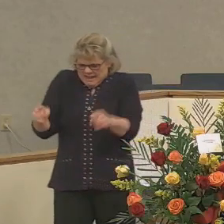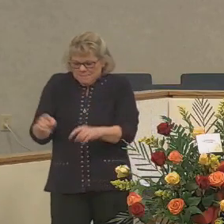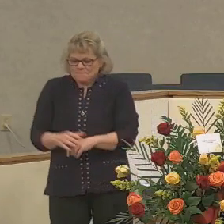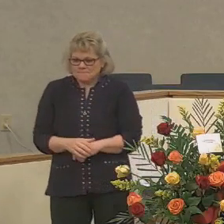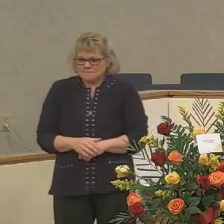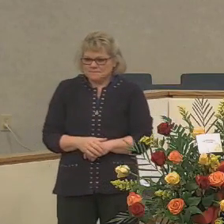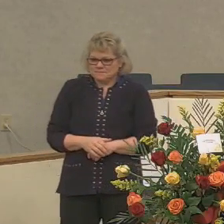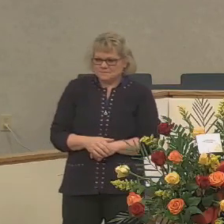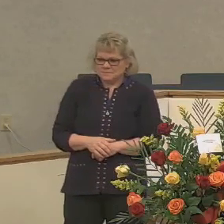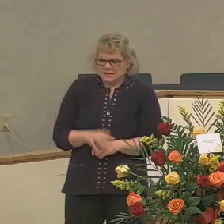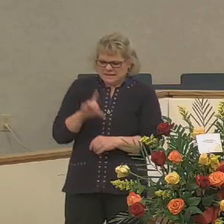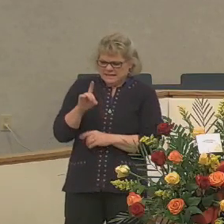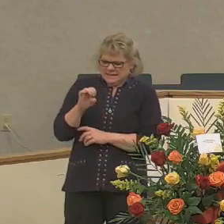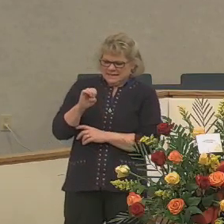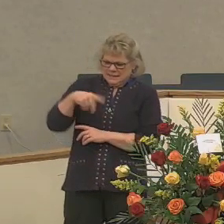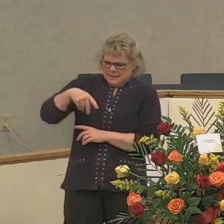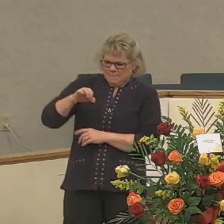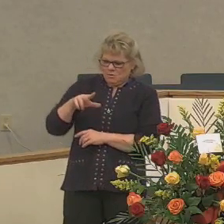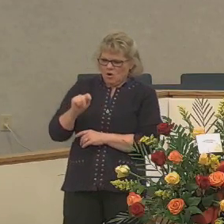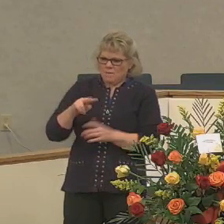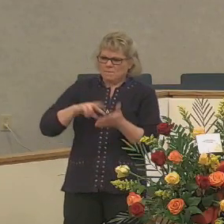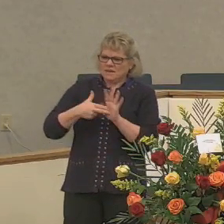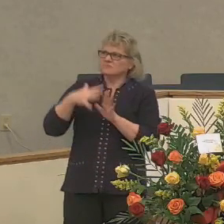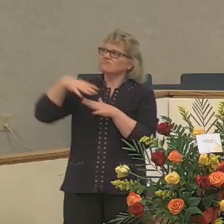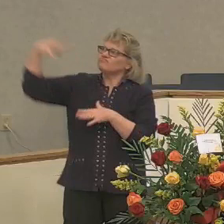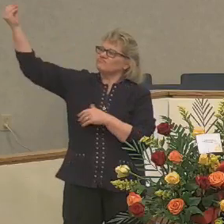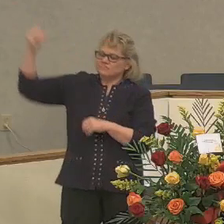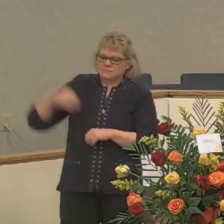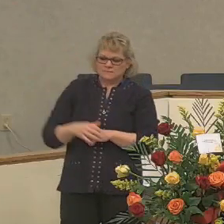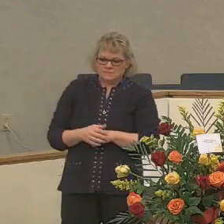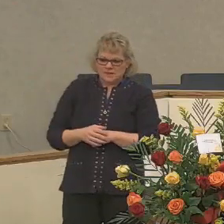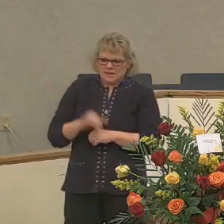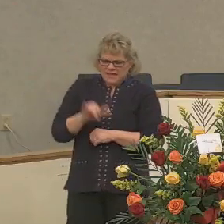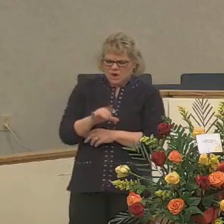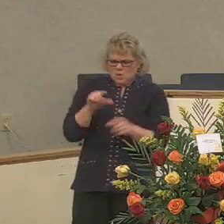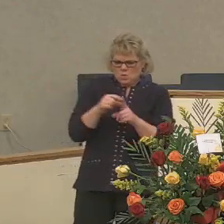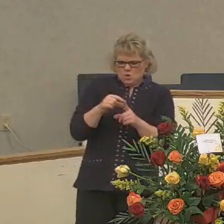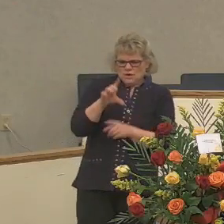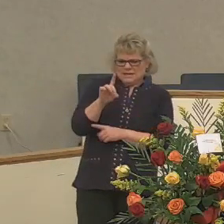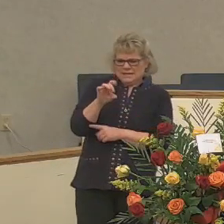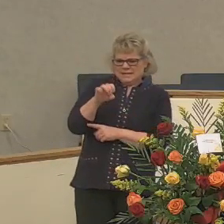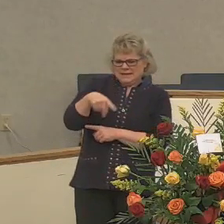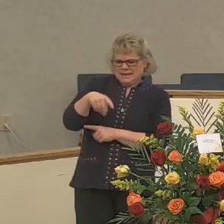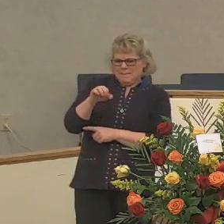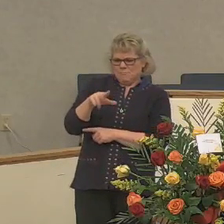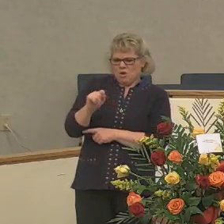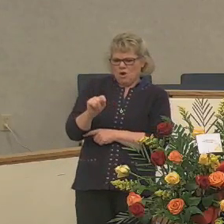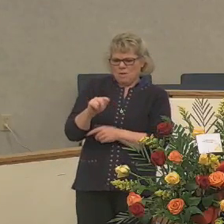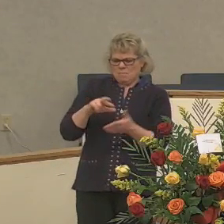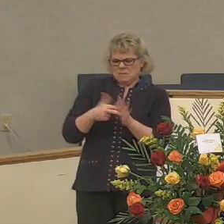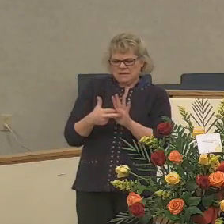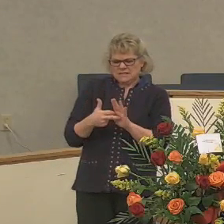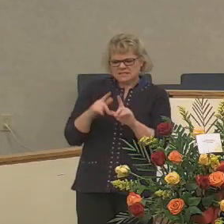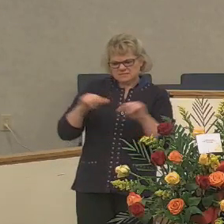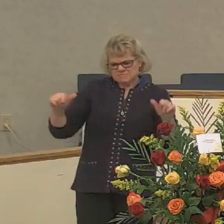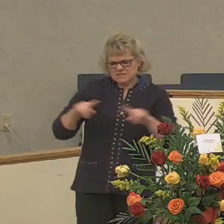That word is a word that's often used to describe a number of actions. Departure.